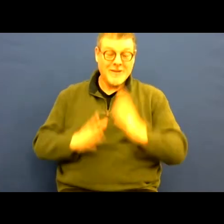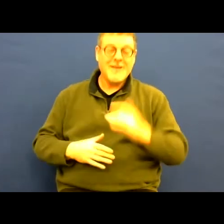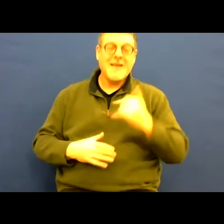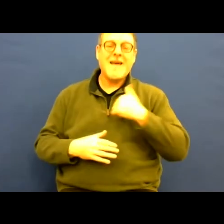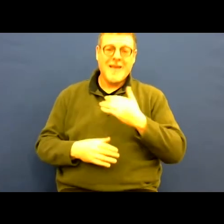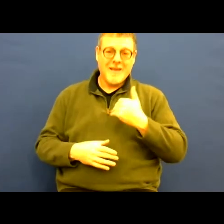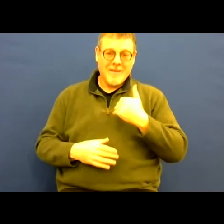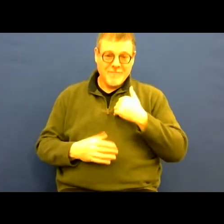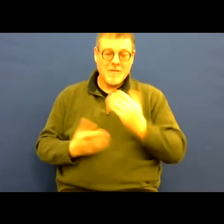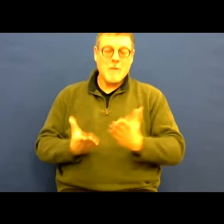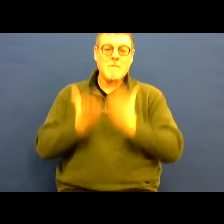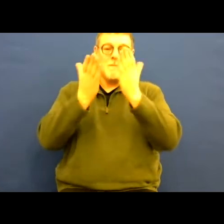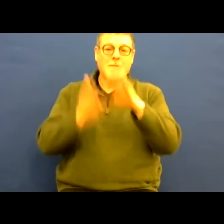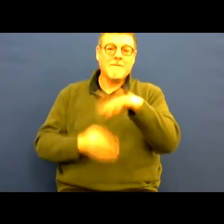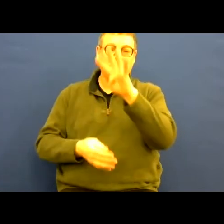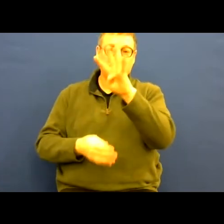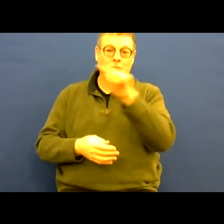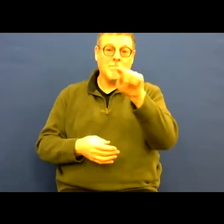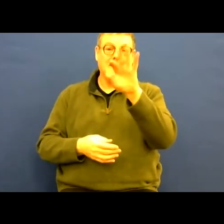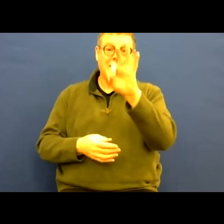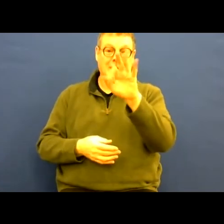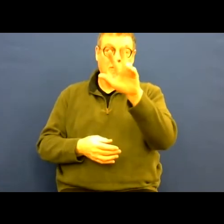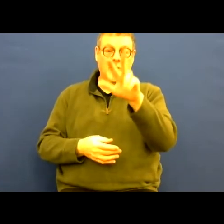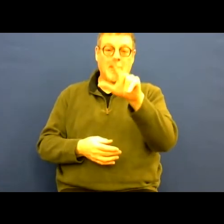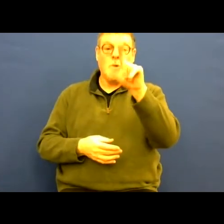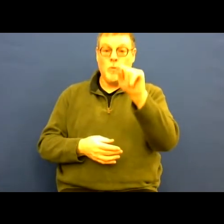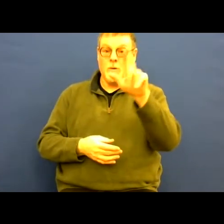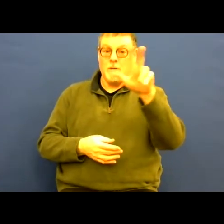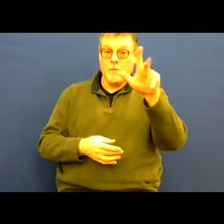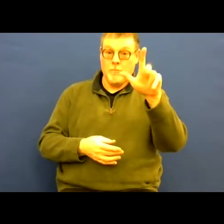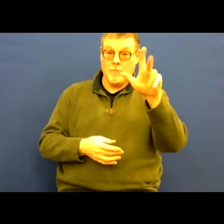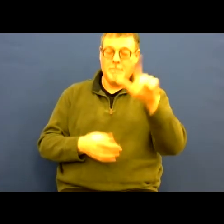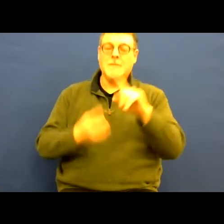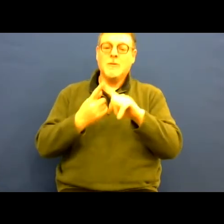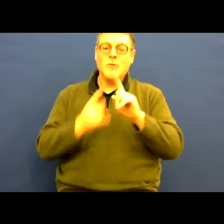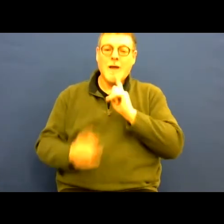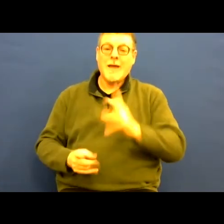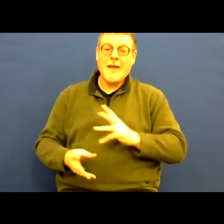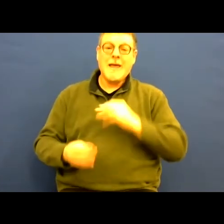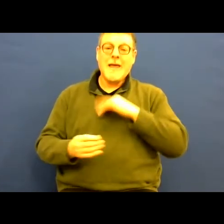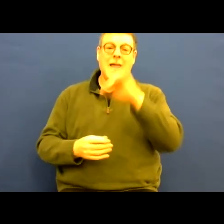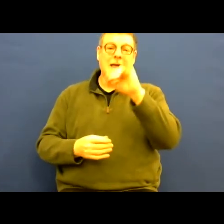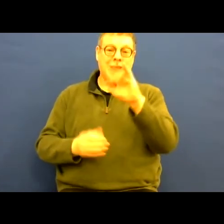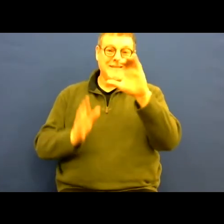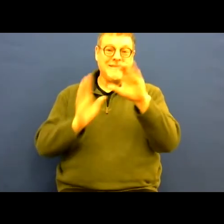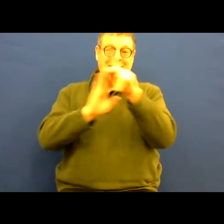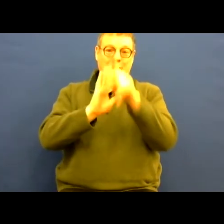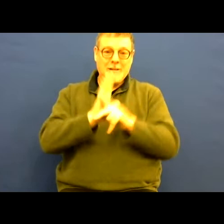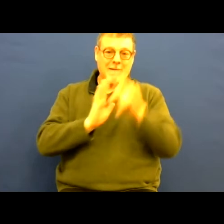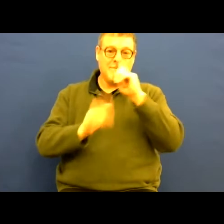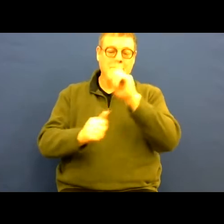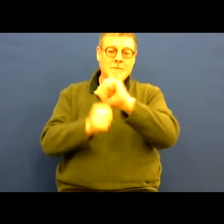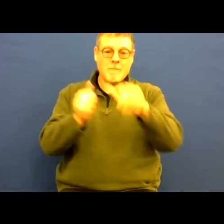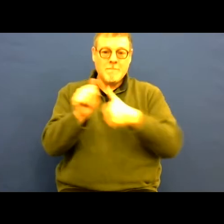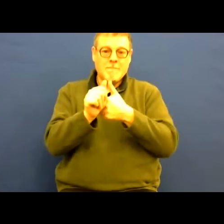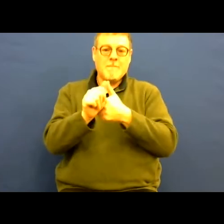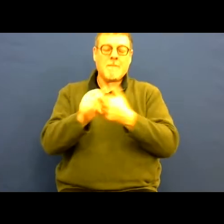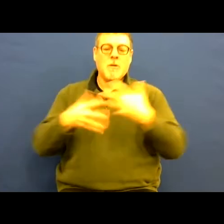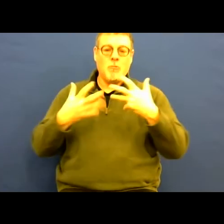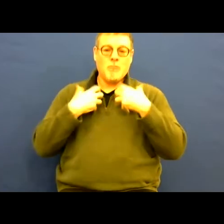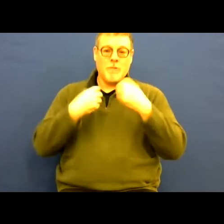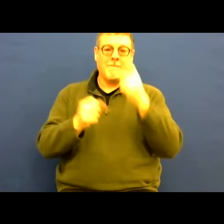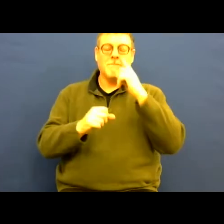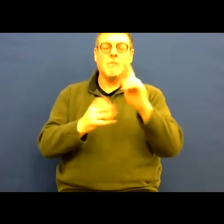I have resolution number 4-93, 2023 to adopt IT policies for backup and recovery and